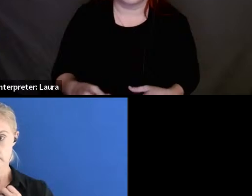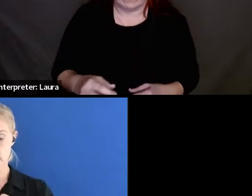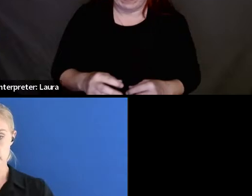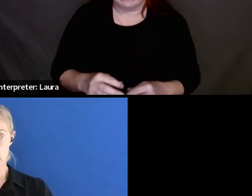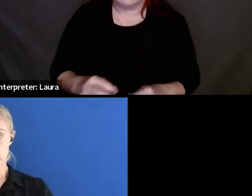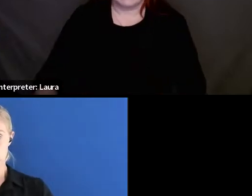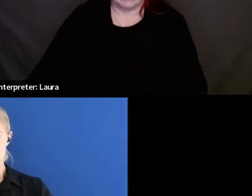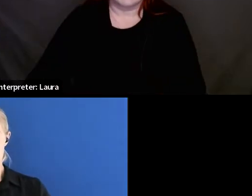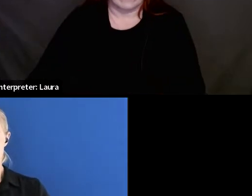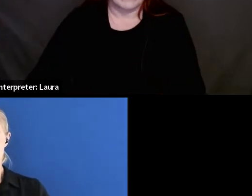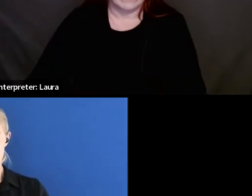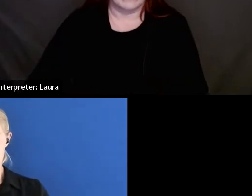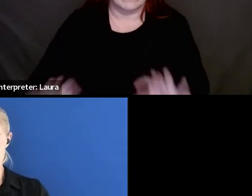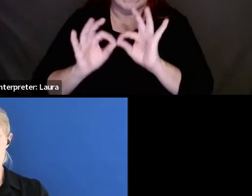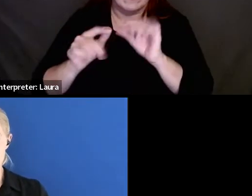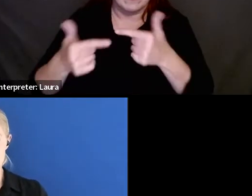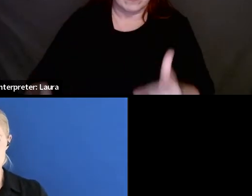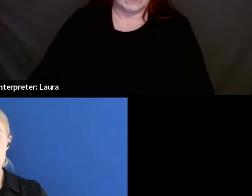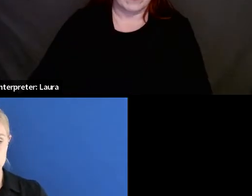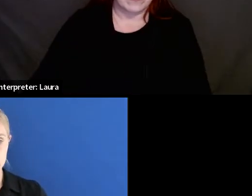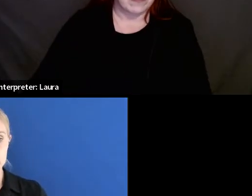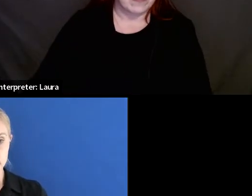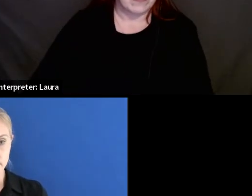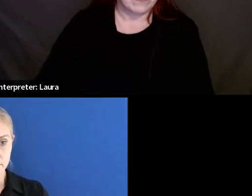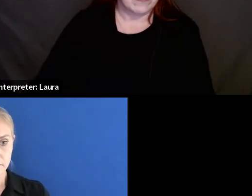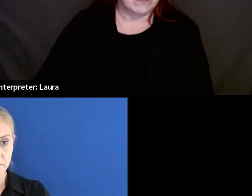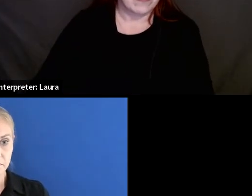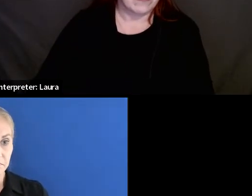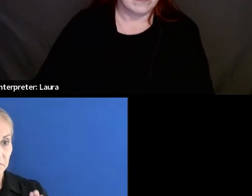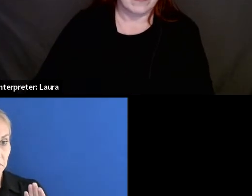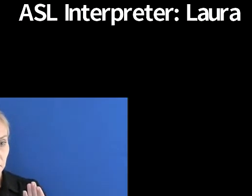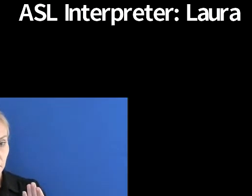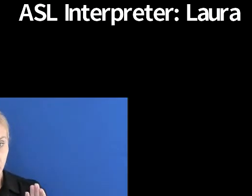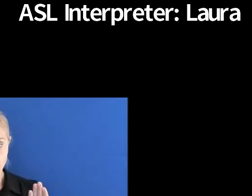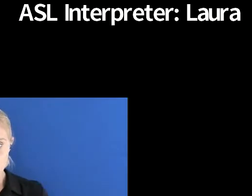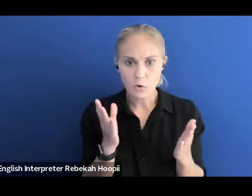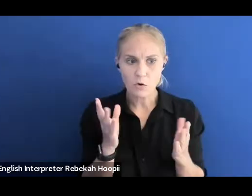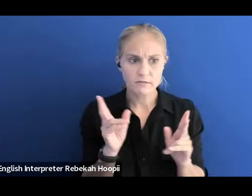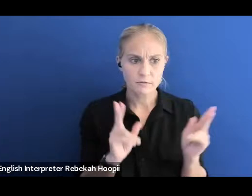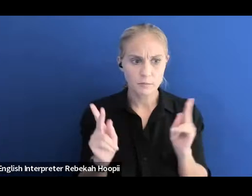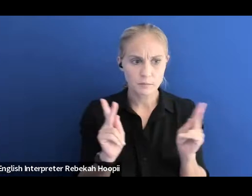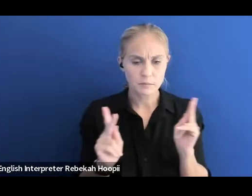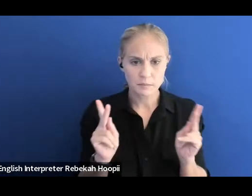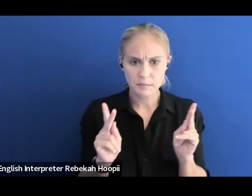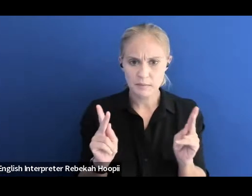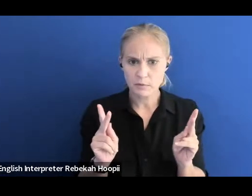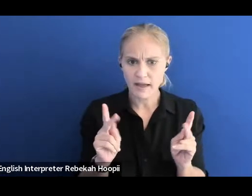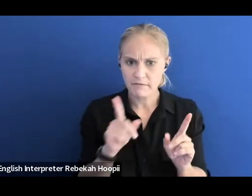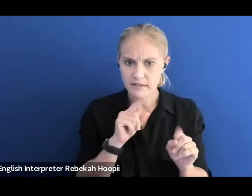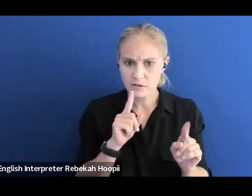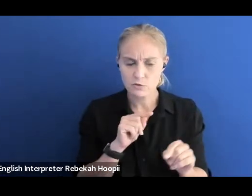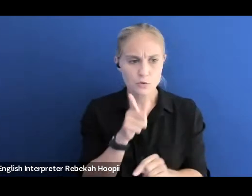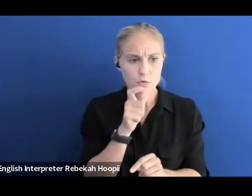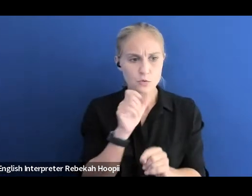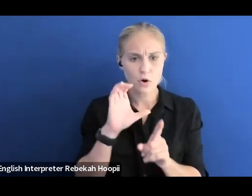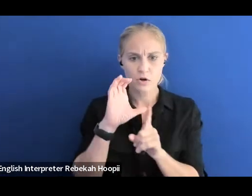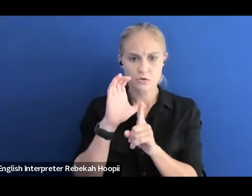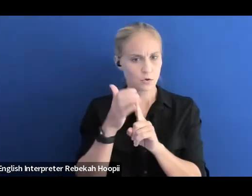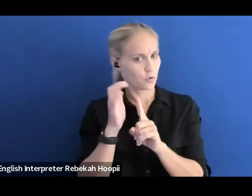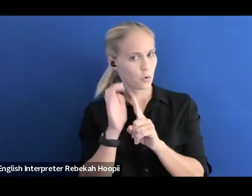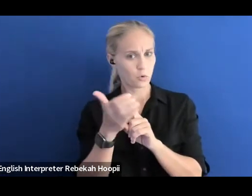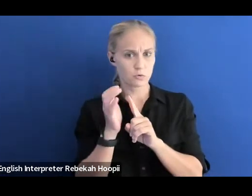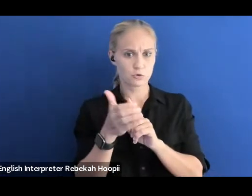And I do actually have one question. If anybody in this room knows the answer, who's the cultural practitioner that helps to draft this